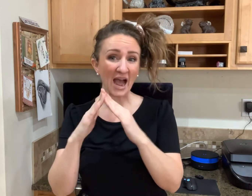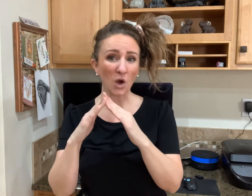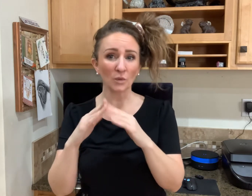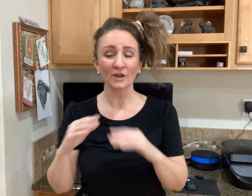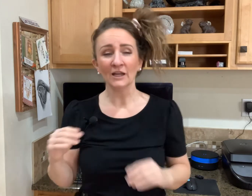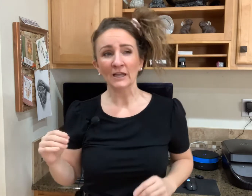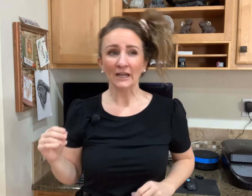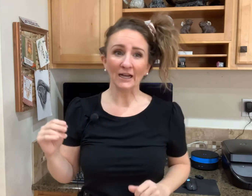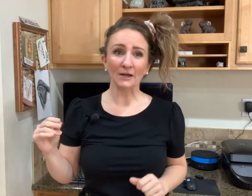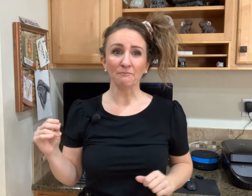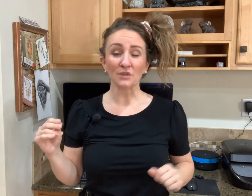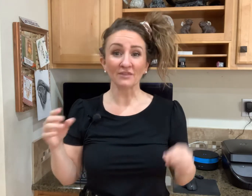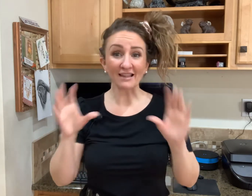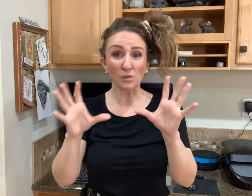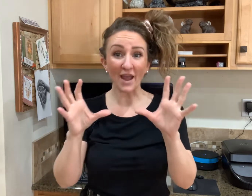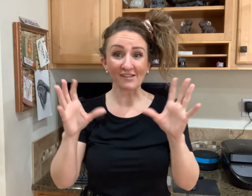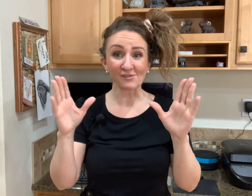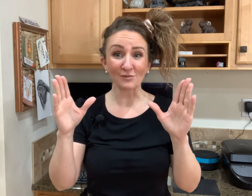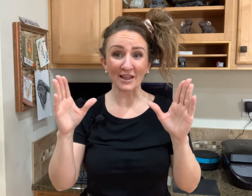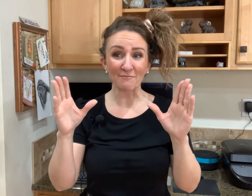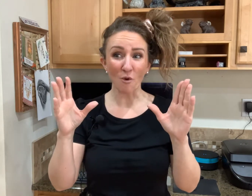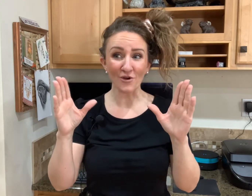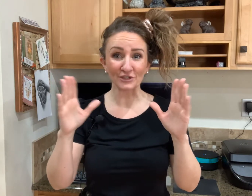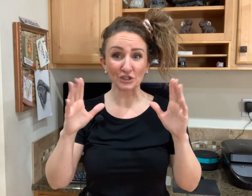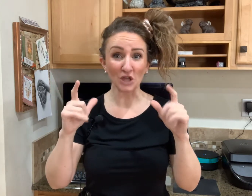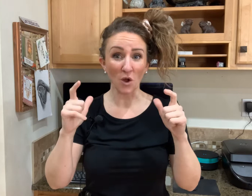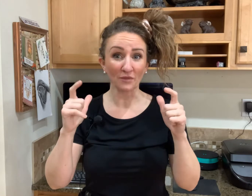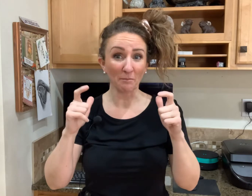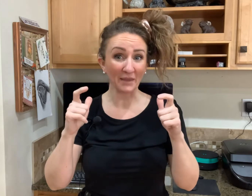town. That's why it's important to show the big,